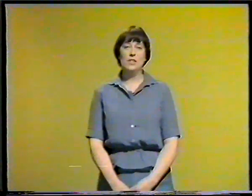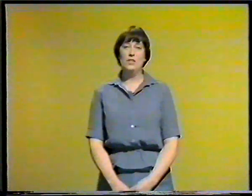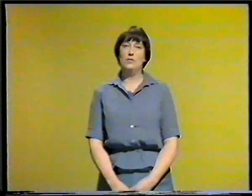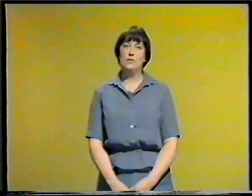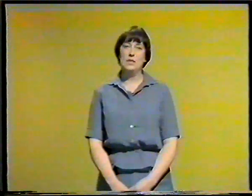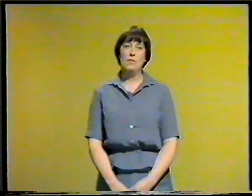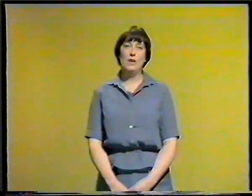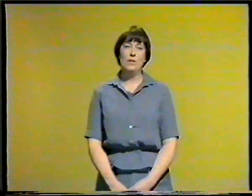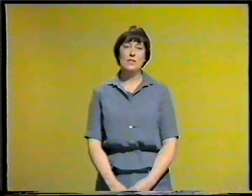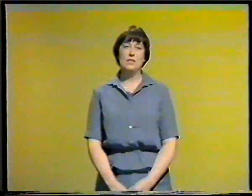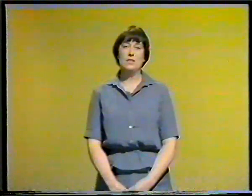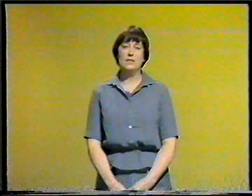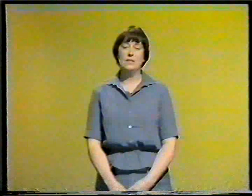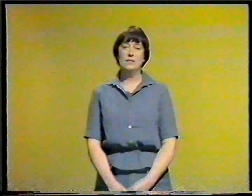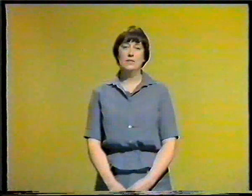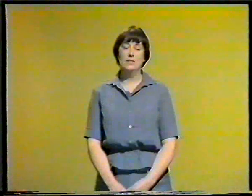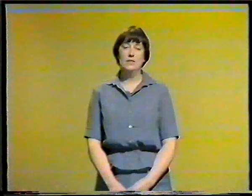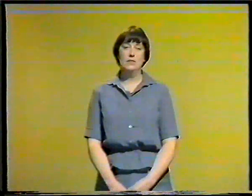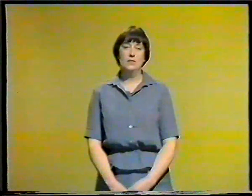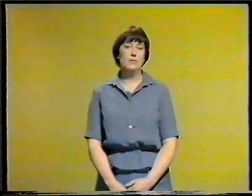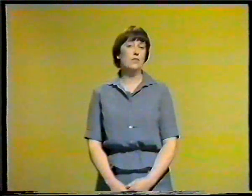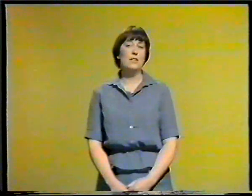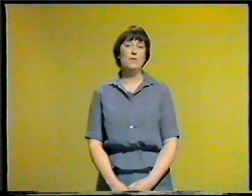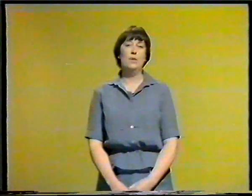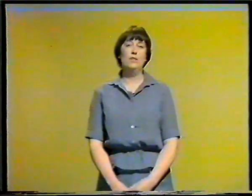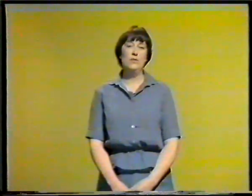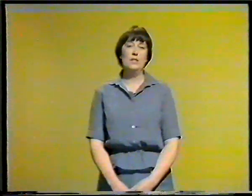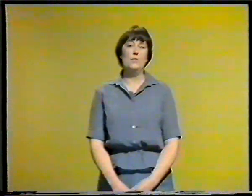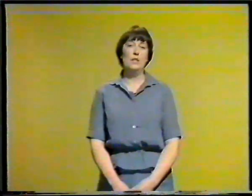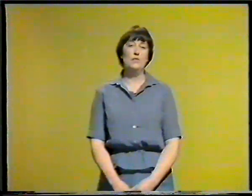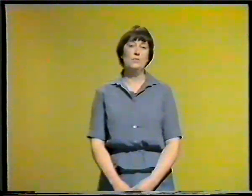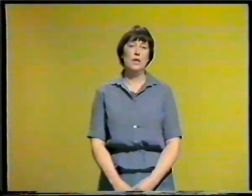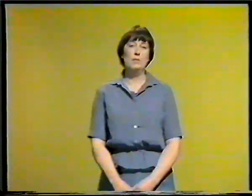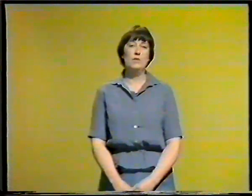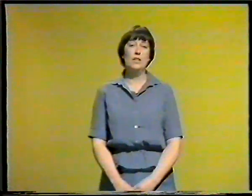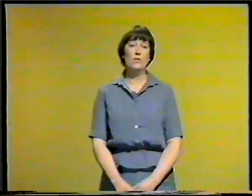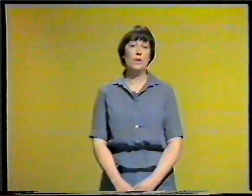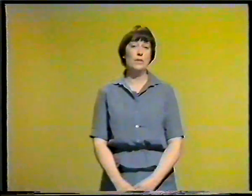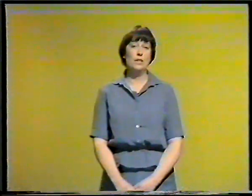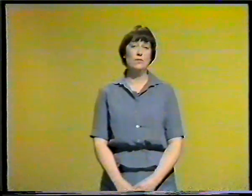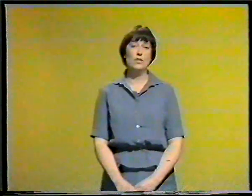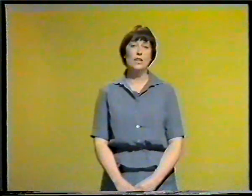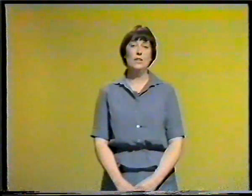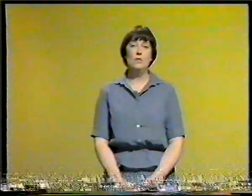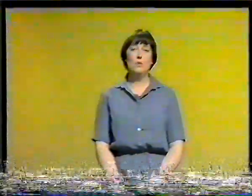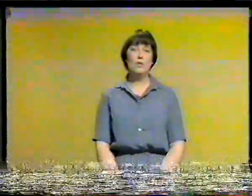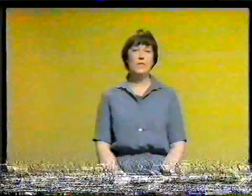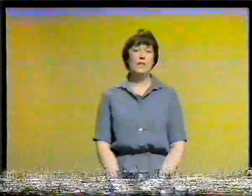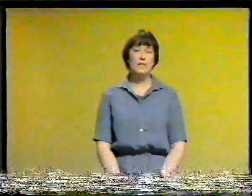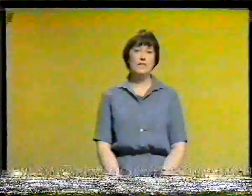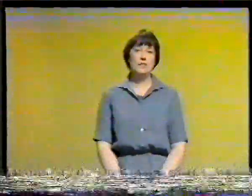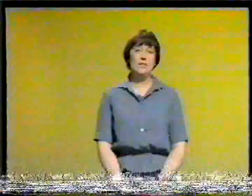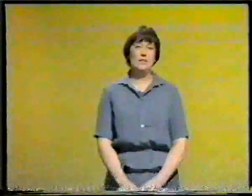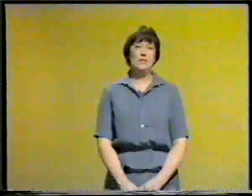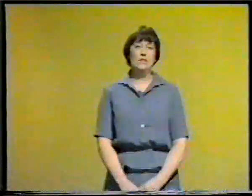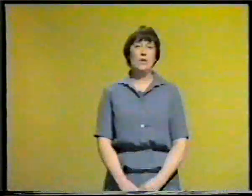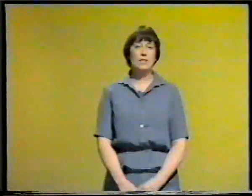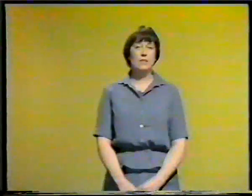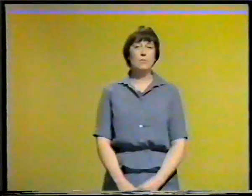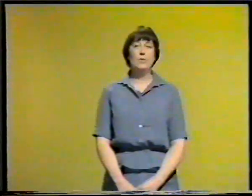essential for some of our residents. But not everyone using the Makaton vocabulary throughout the country would want these, so I didn't put them